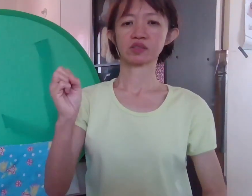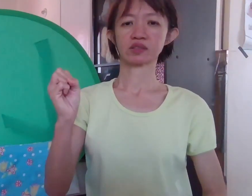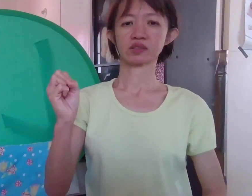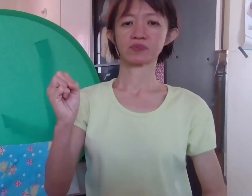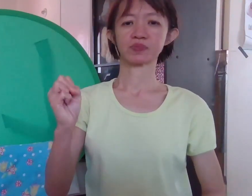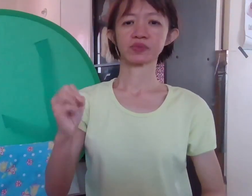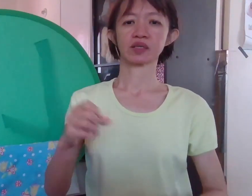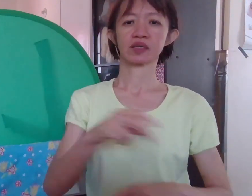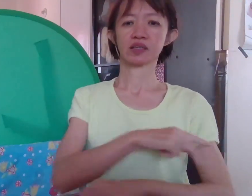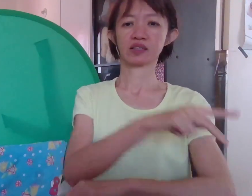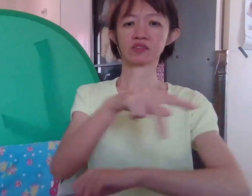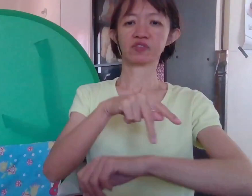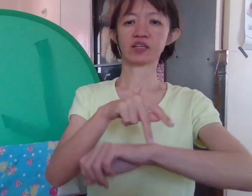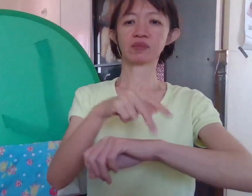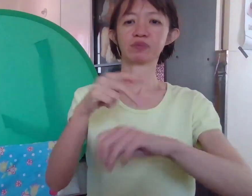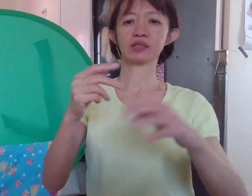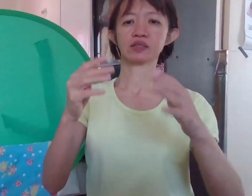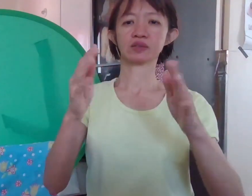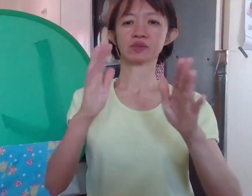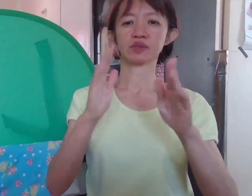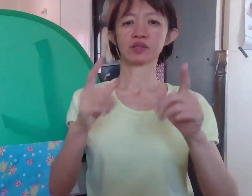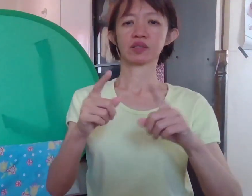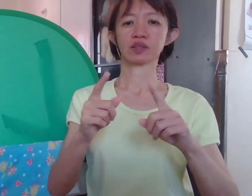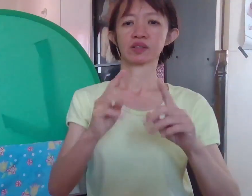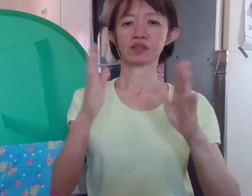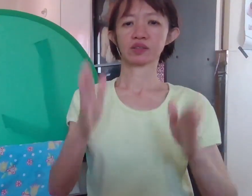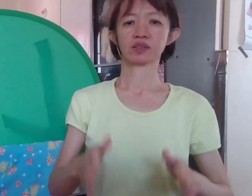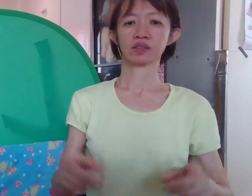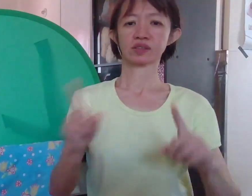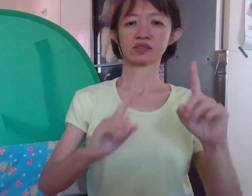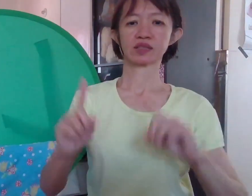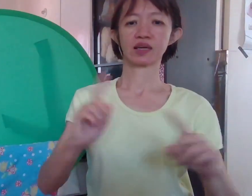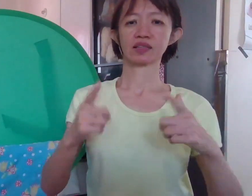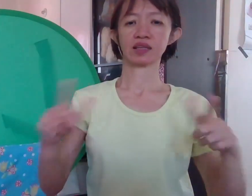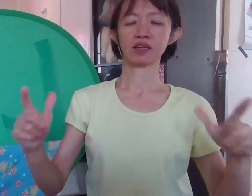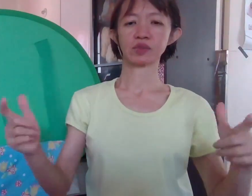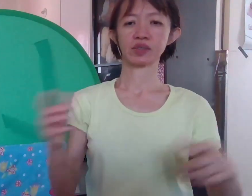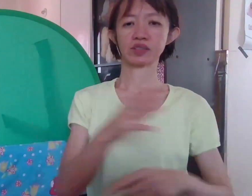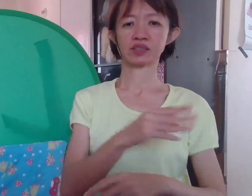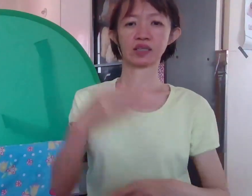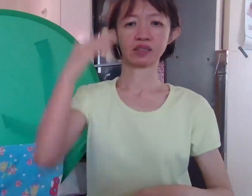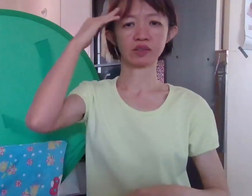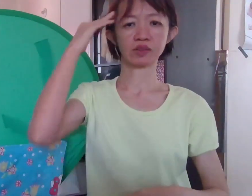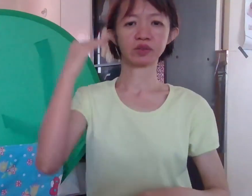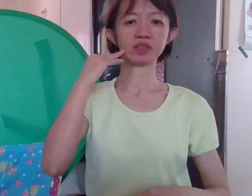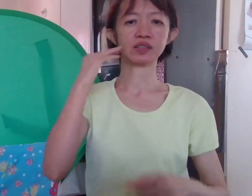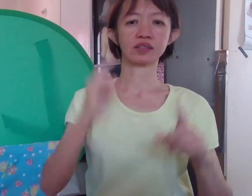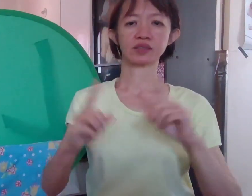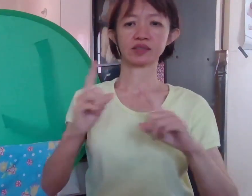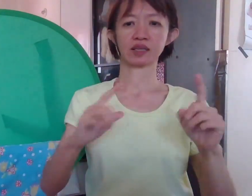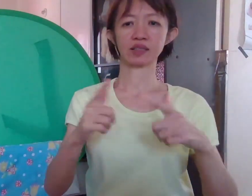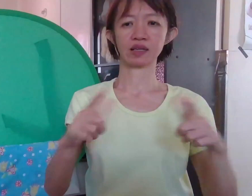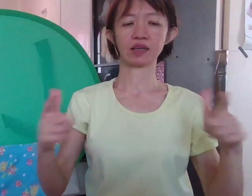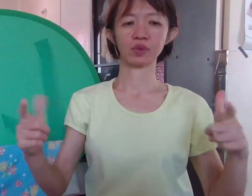congratulations in Filipino Sign Language and Korean Sign